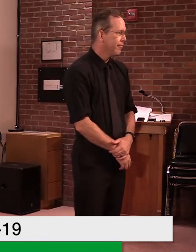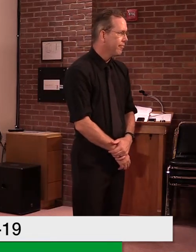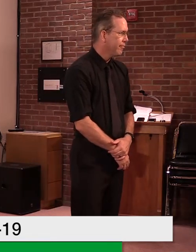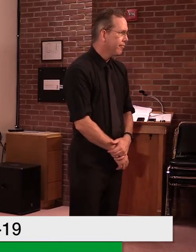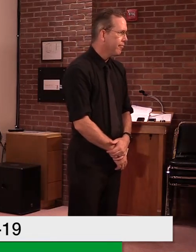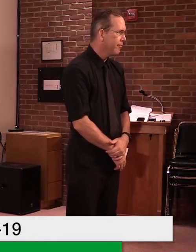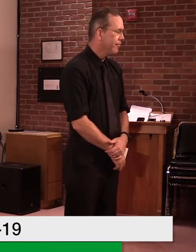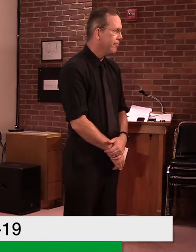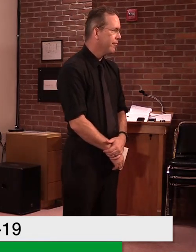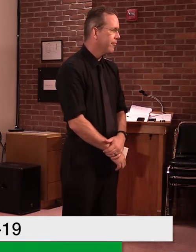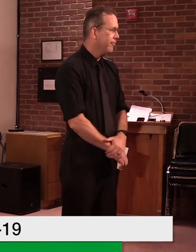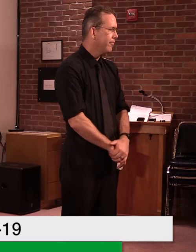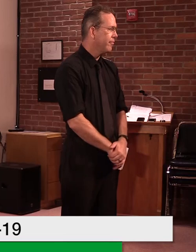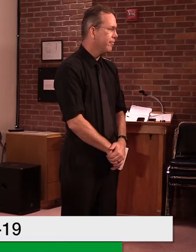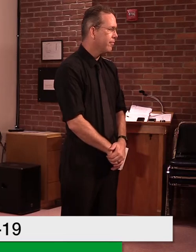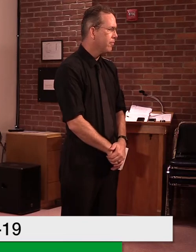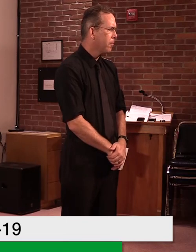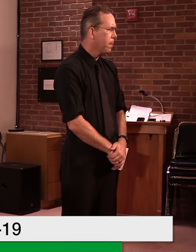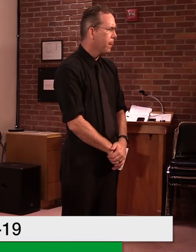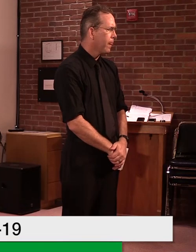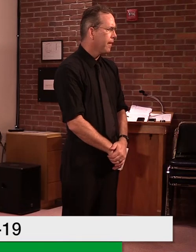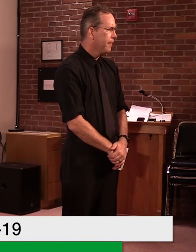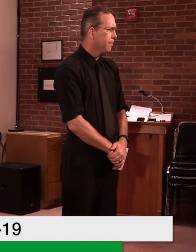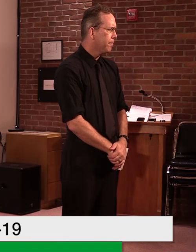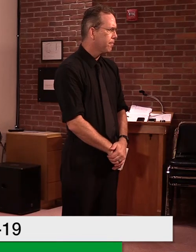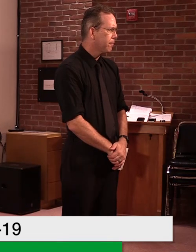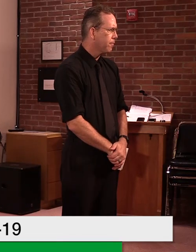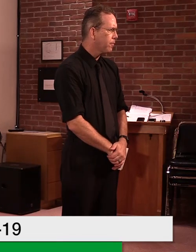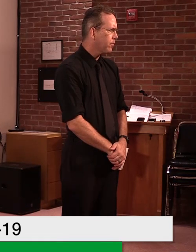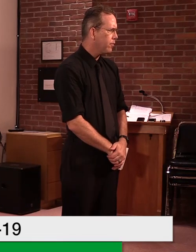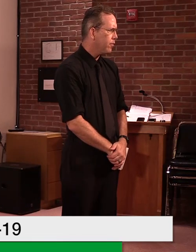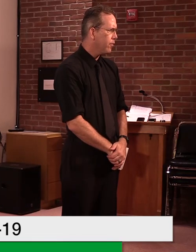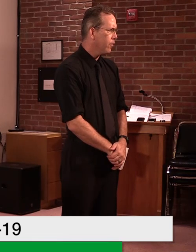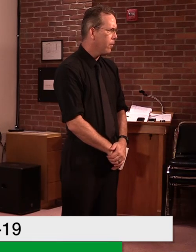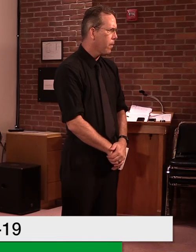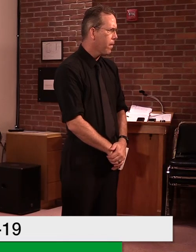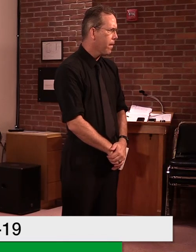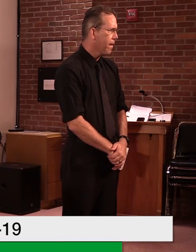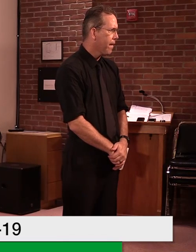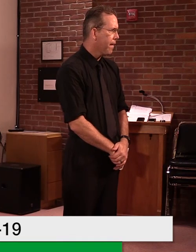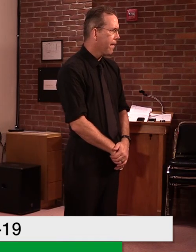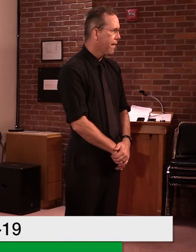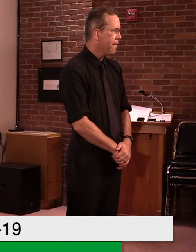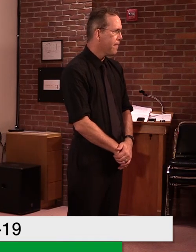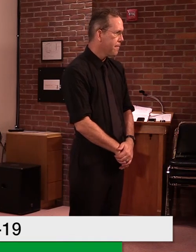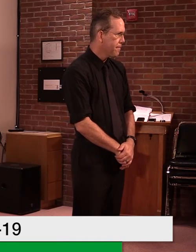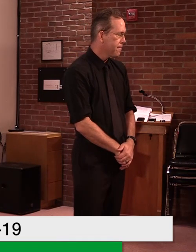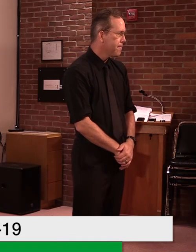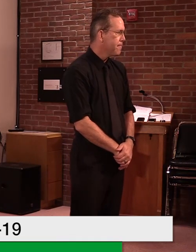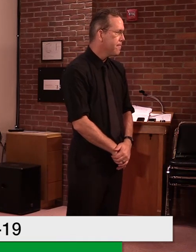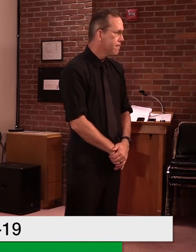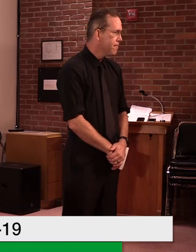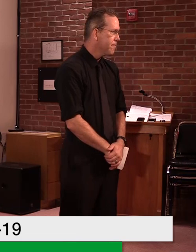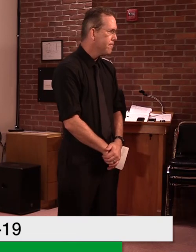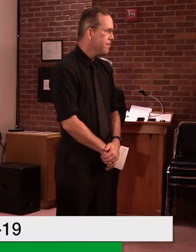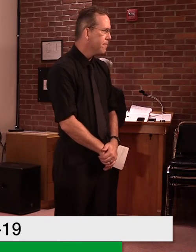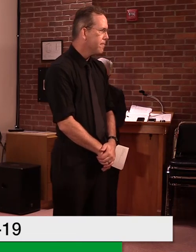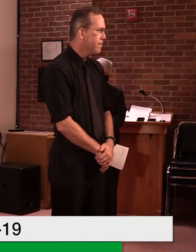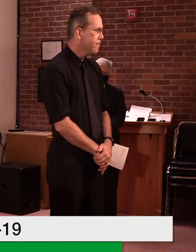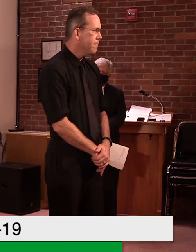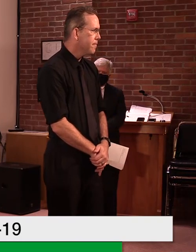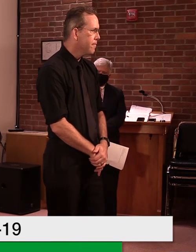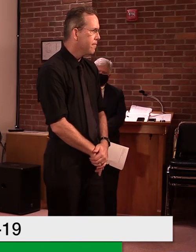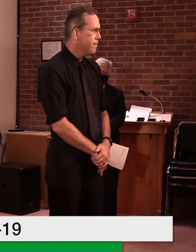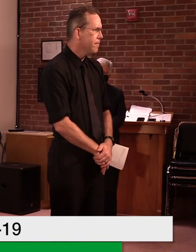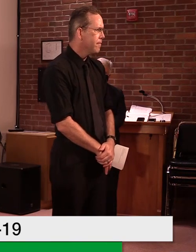Facility. The Office of the Defender General has alleged that the Department of Corrections and its contractor